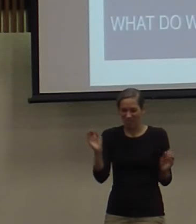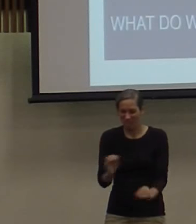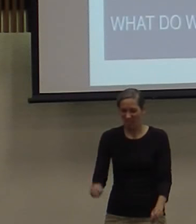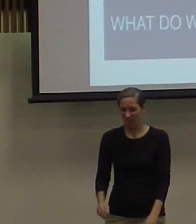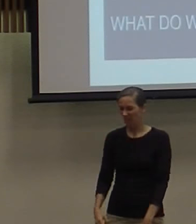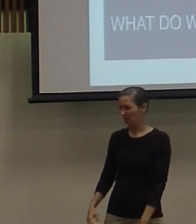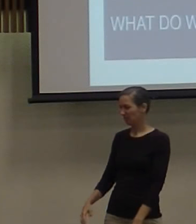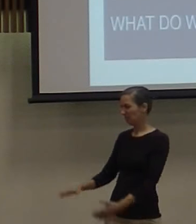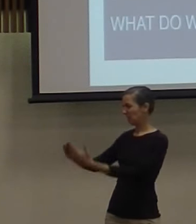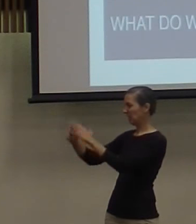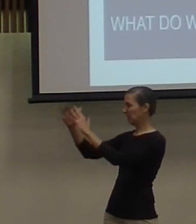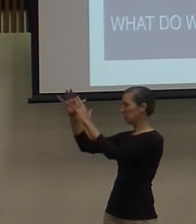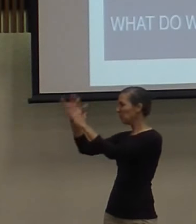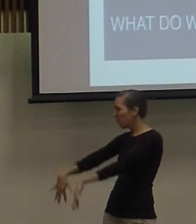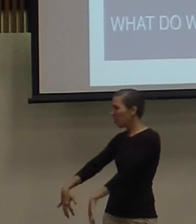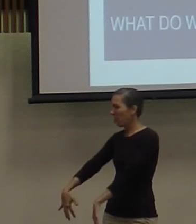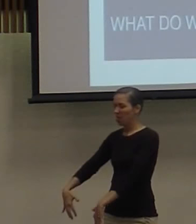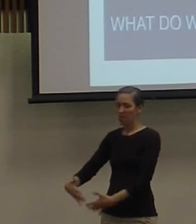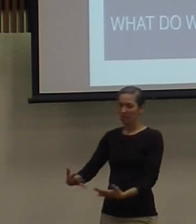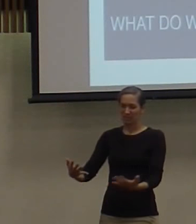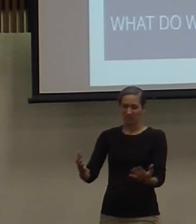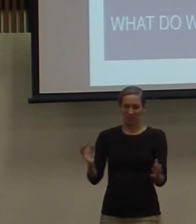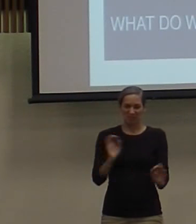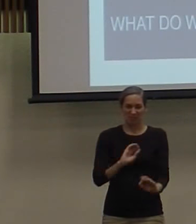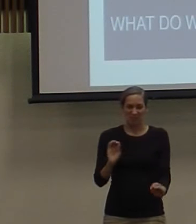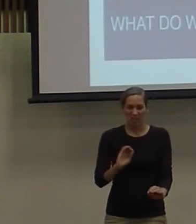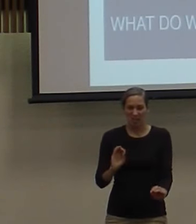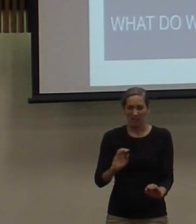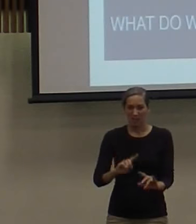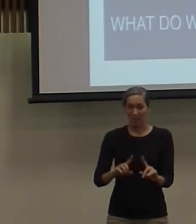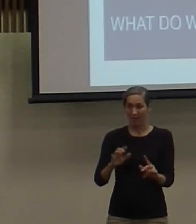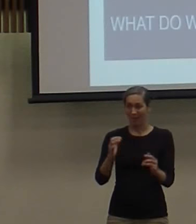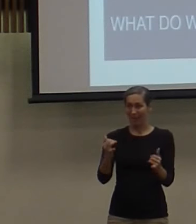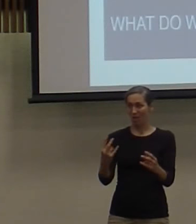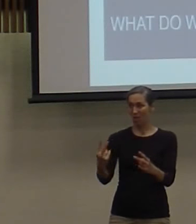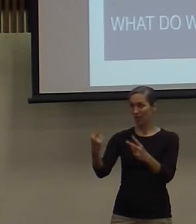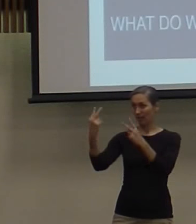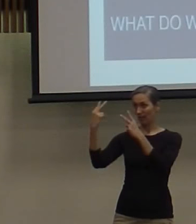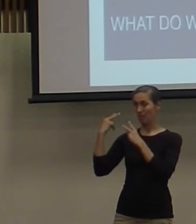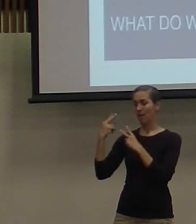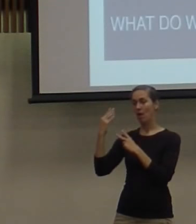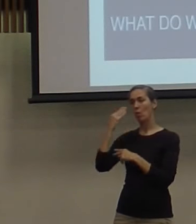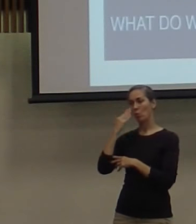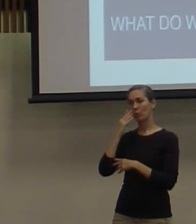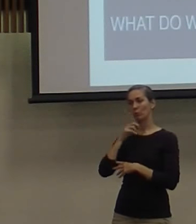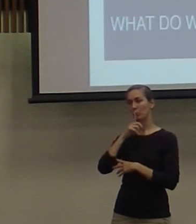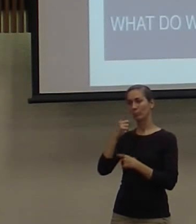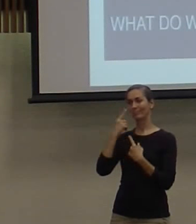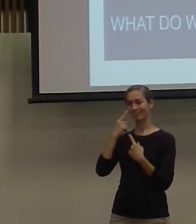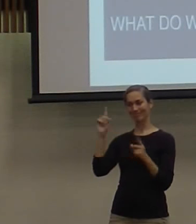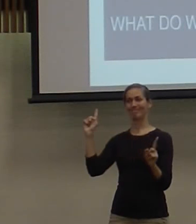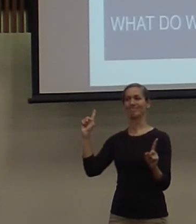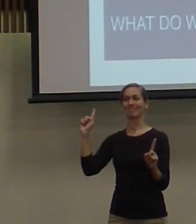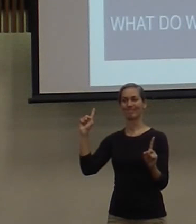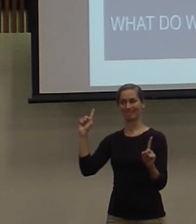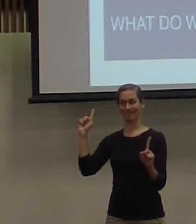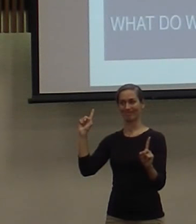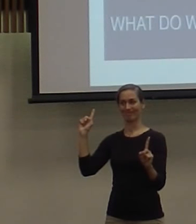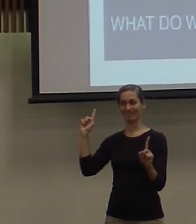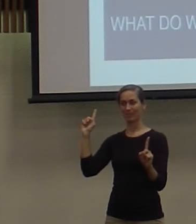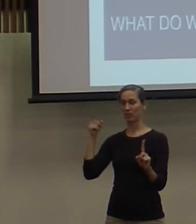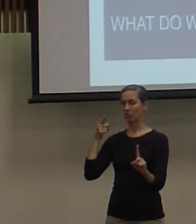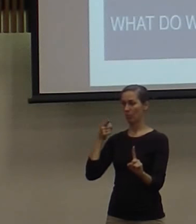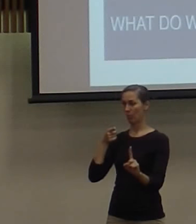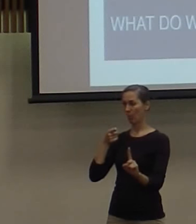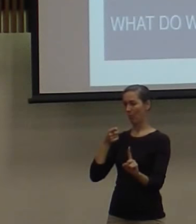of Saigon, all kinds of things. But you can see, look back, you can see right now, it's not in vain. So the point